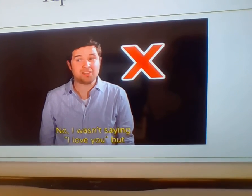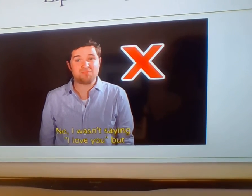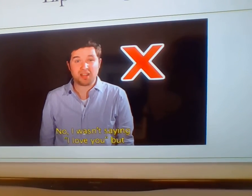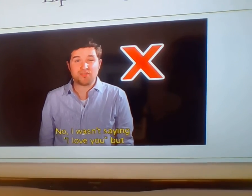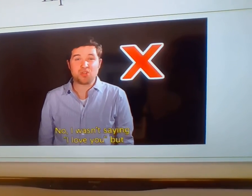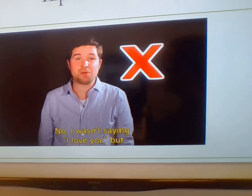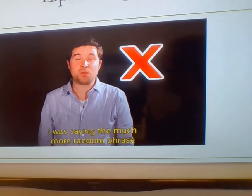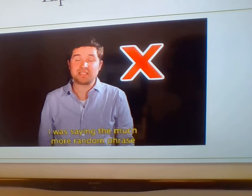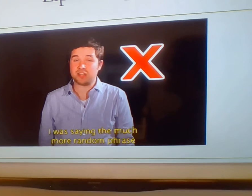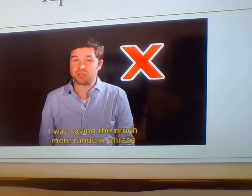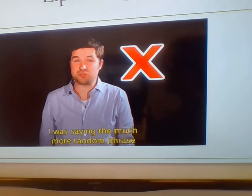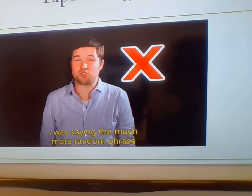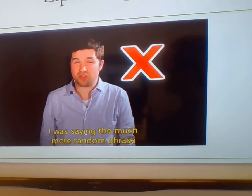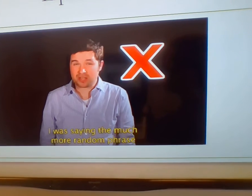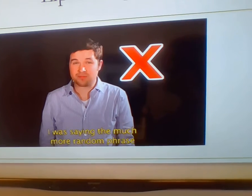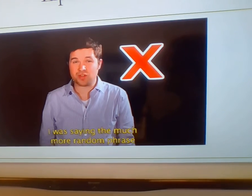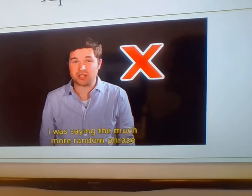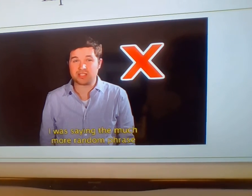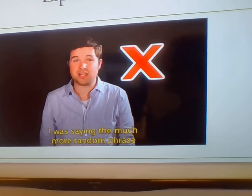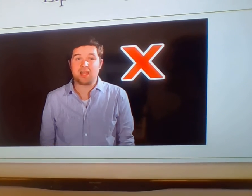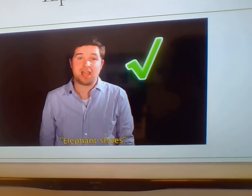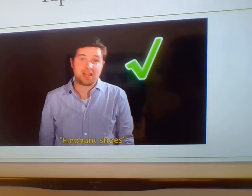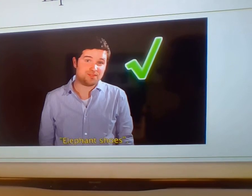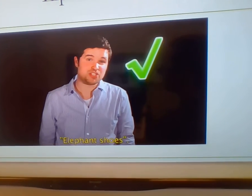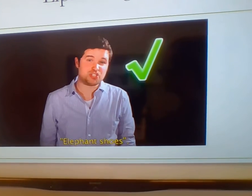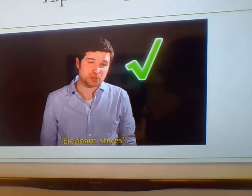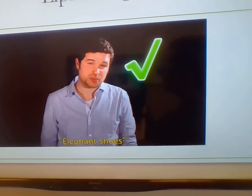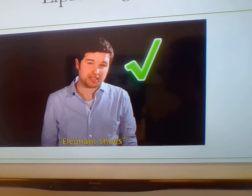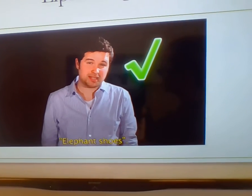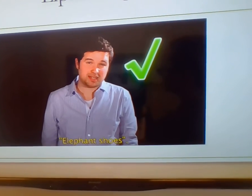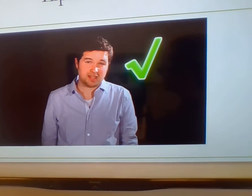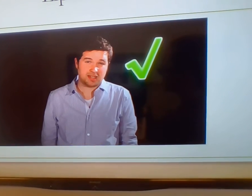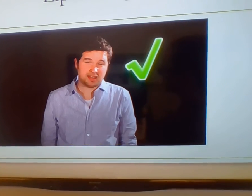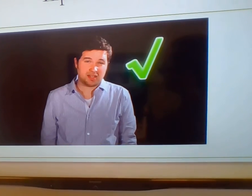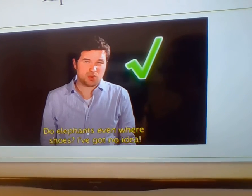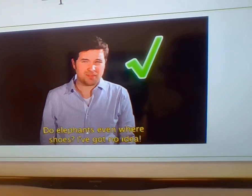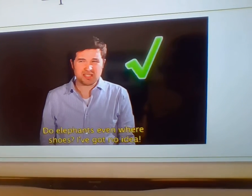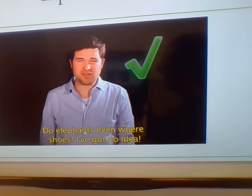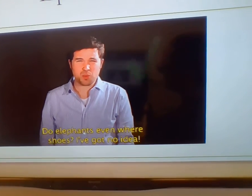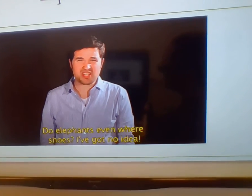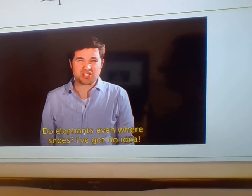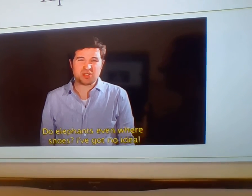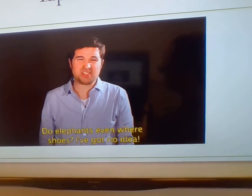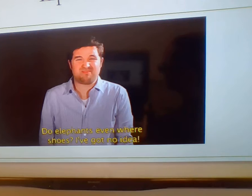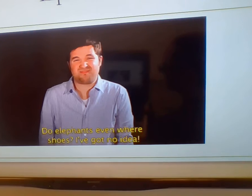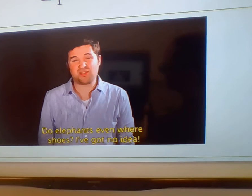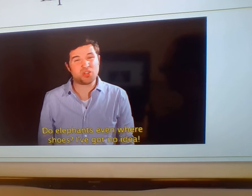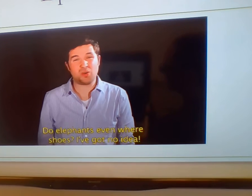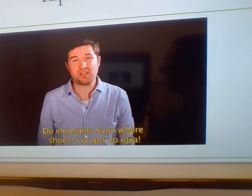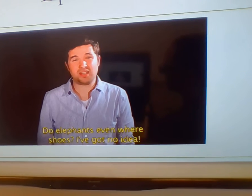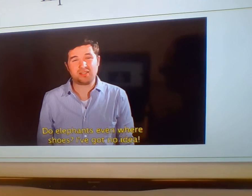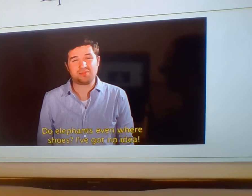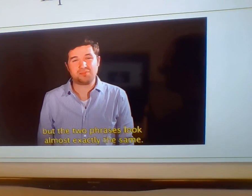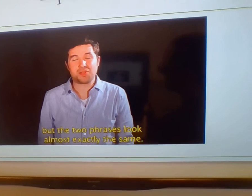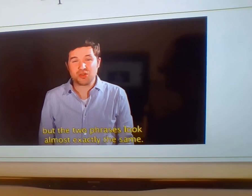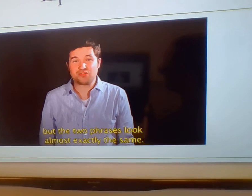I love you. I was saying much more random phrase, elephant shoes. Do elephants even wear shoes? I've got no idea, but the 2 phrases